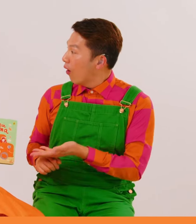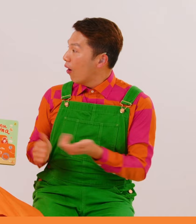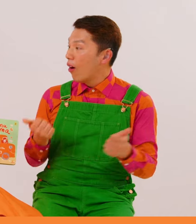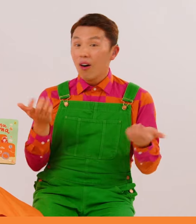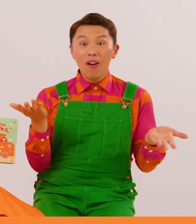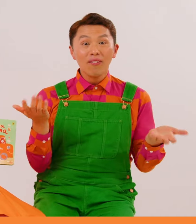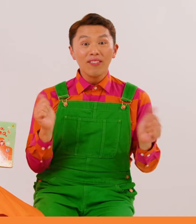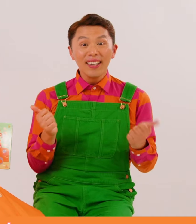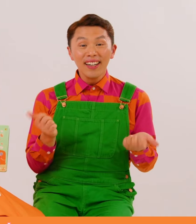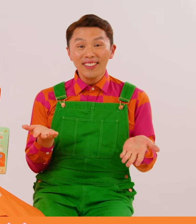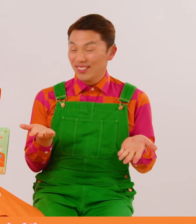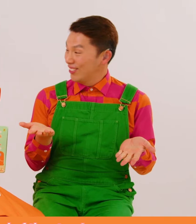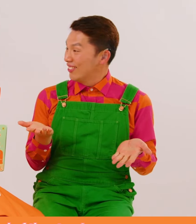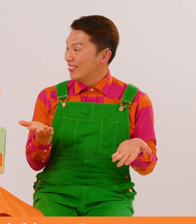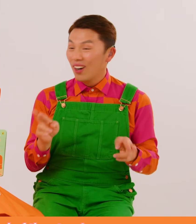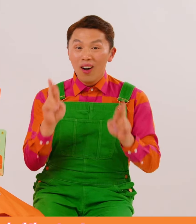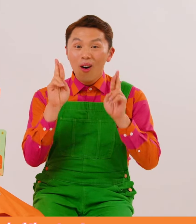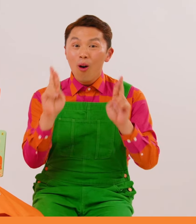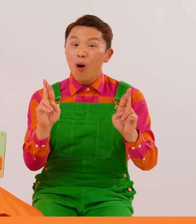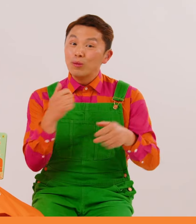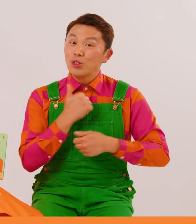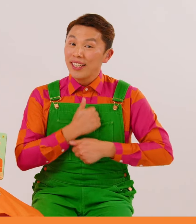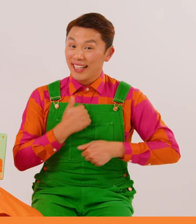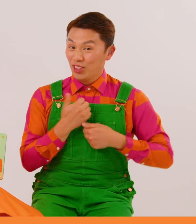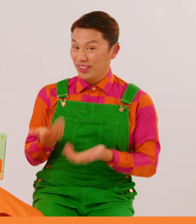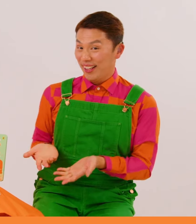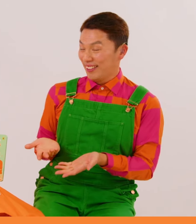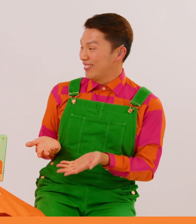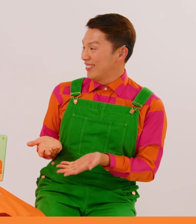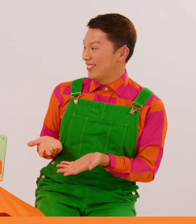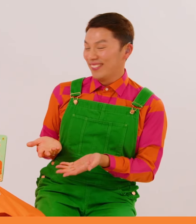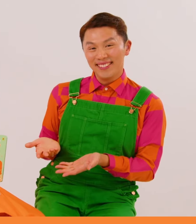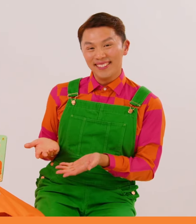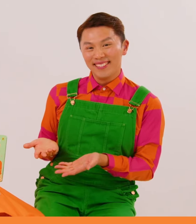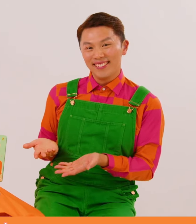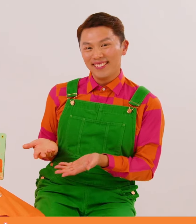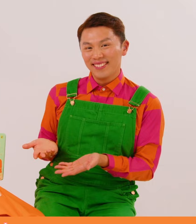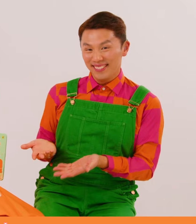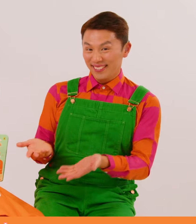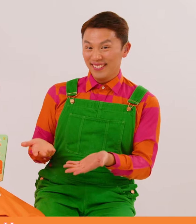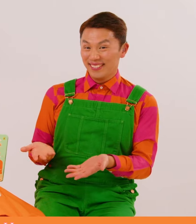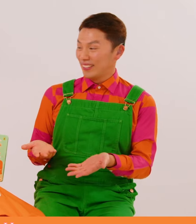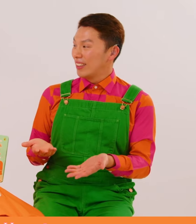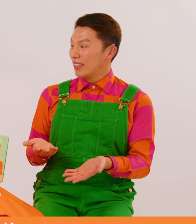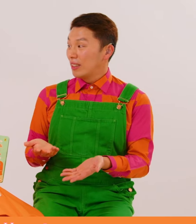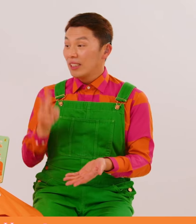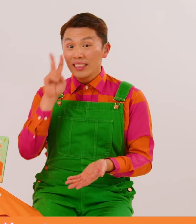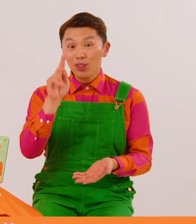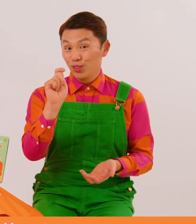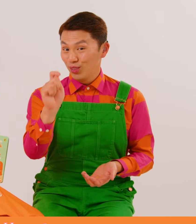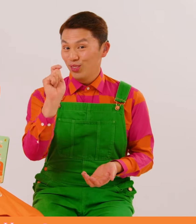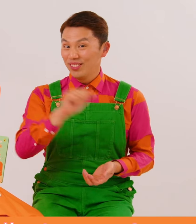And that's the end of the story Hope you enjoyed the book And hope to see you soon